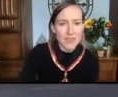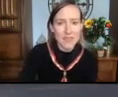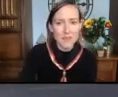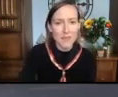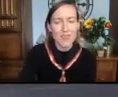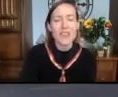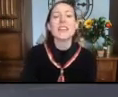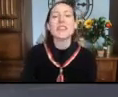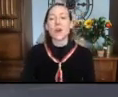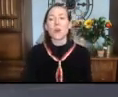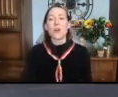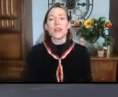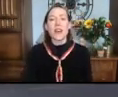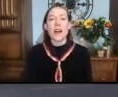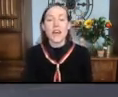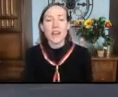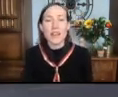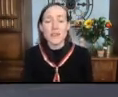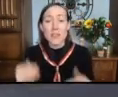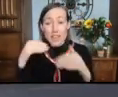Next one. So